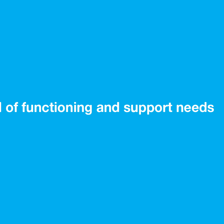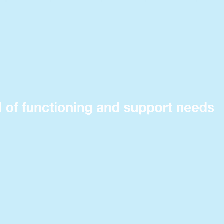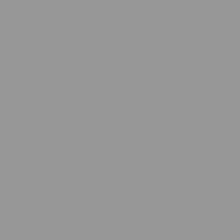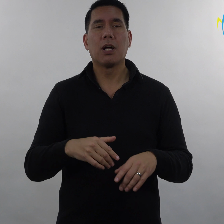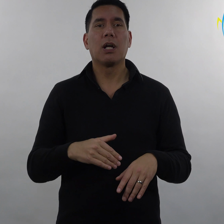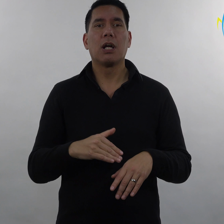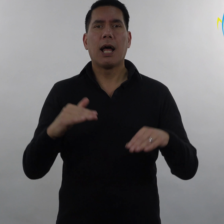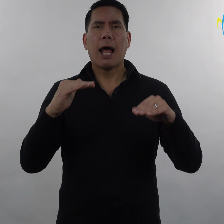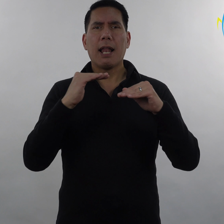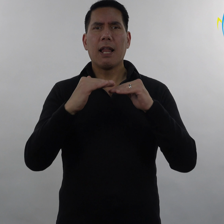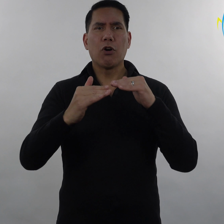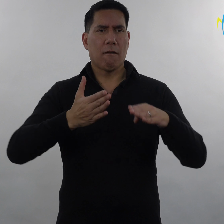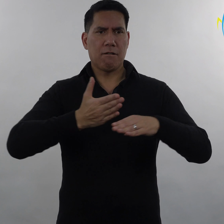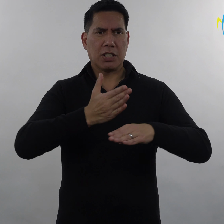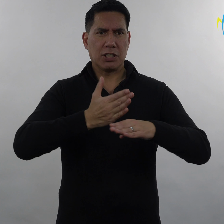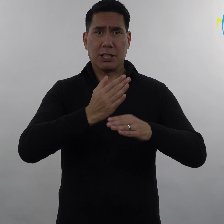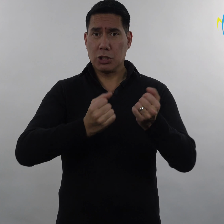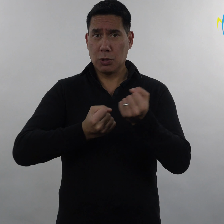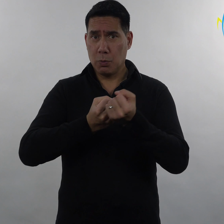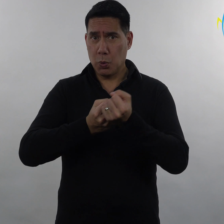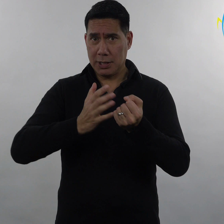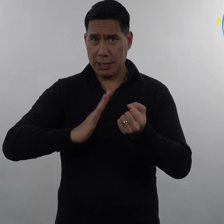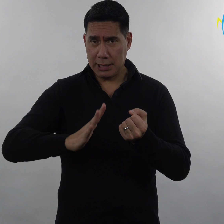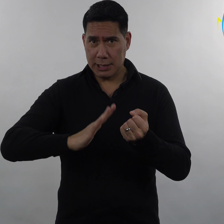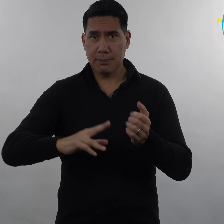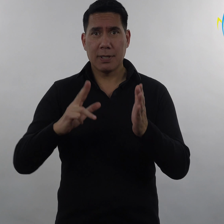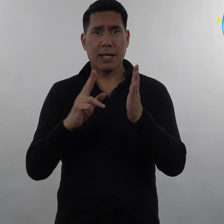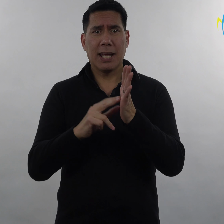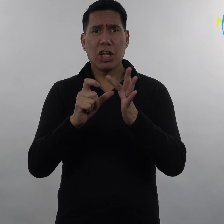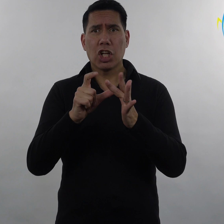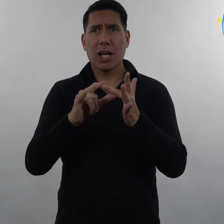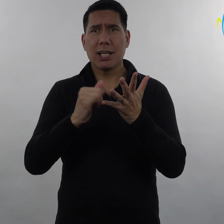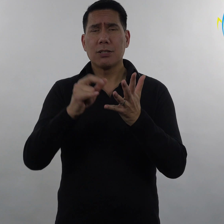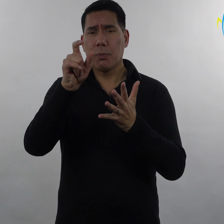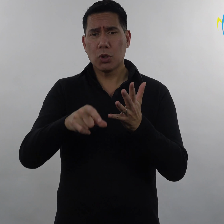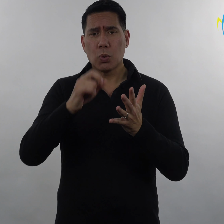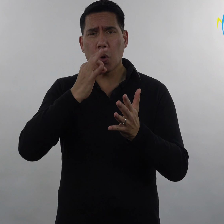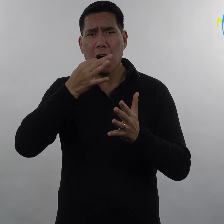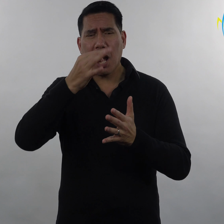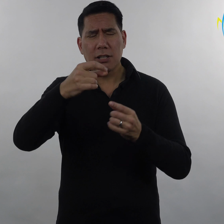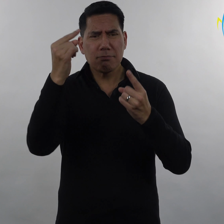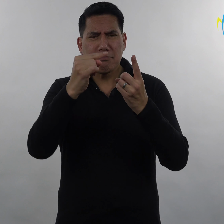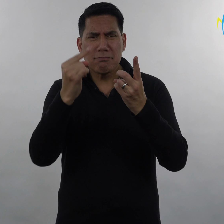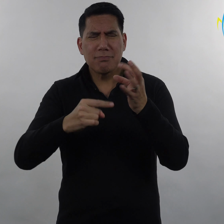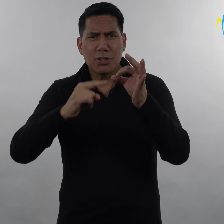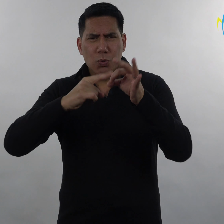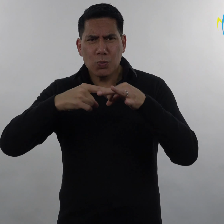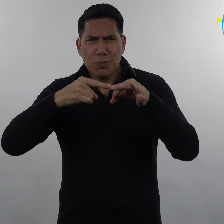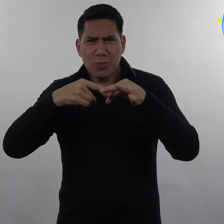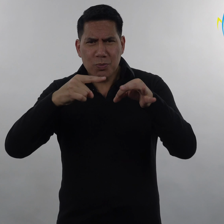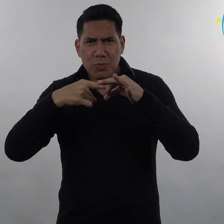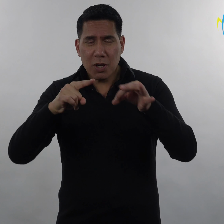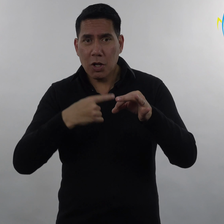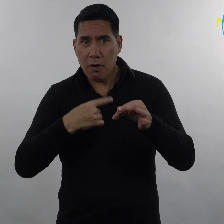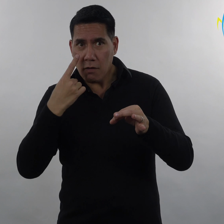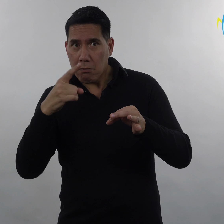Level of functioning and support needs. The NDIS planner will ask a series of detailed questions to gauge your level